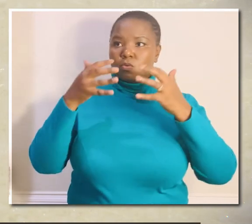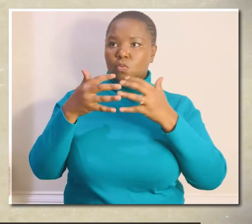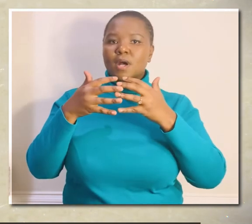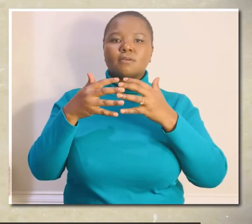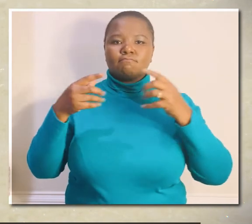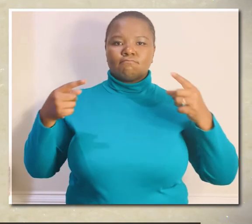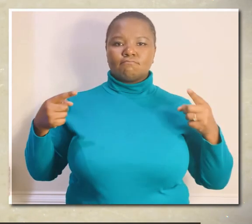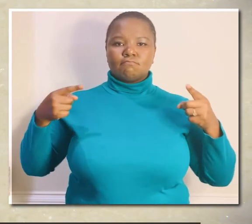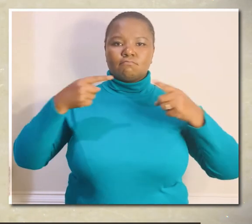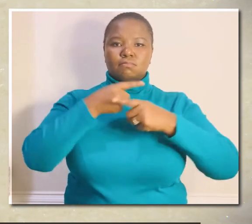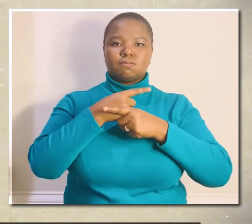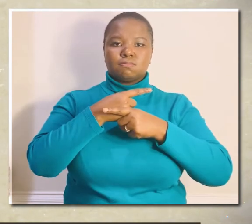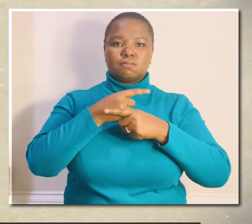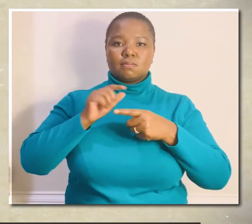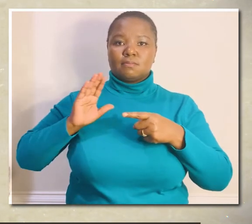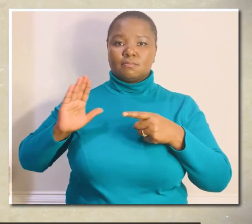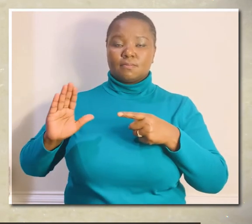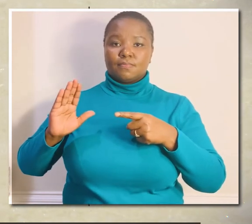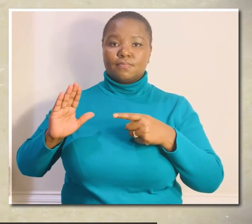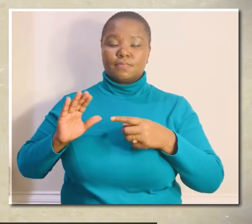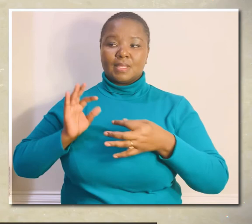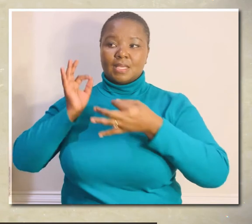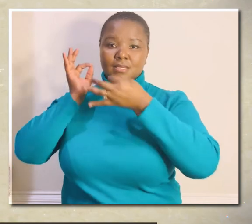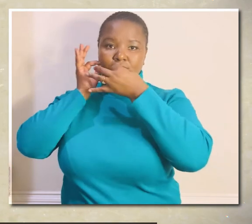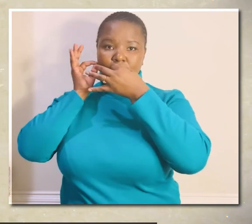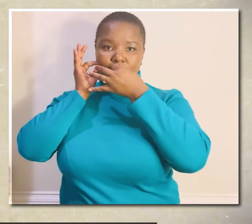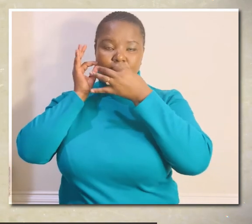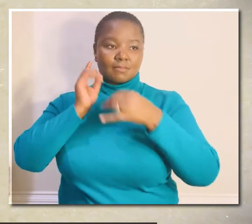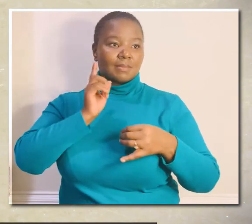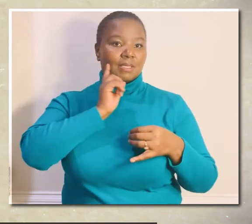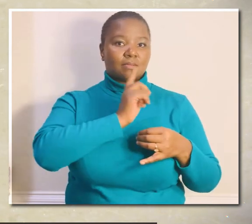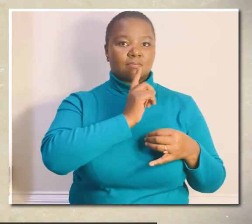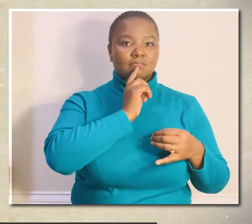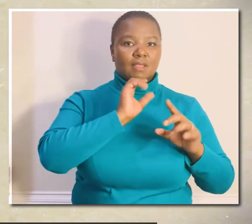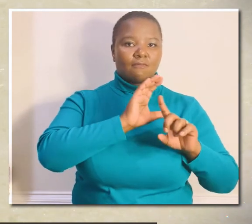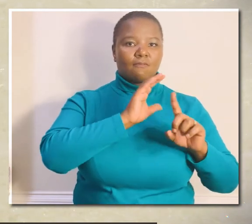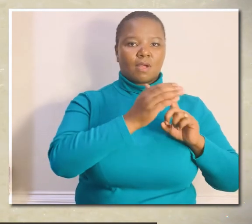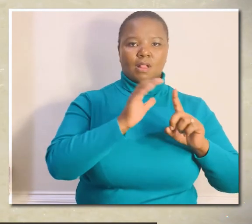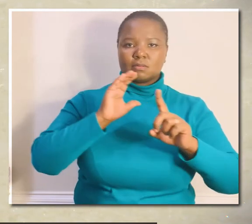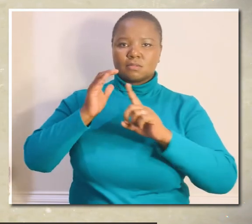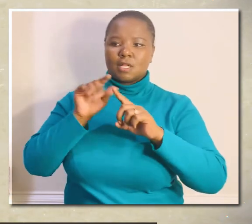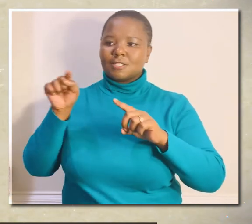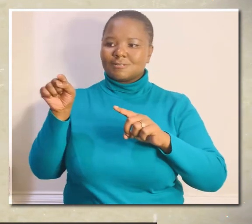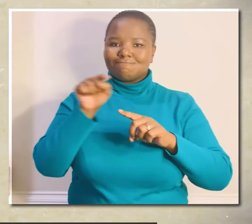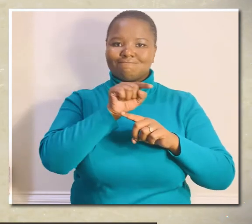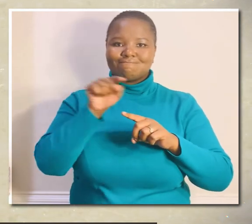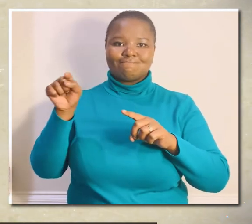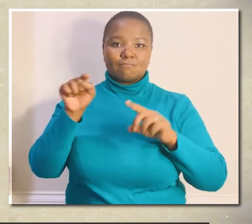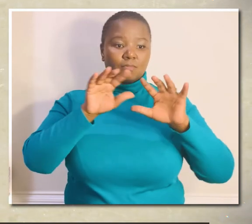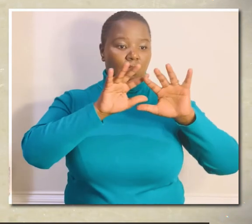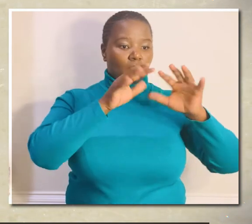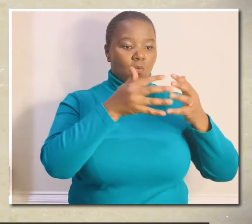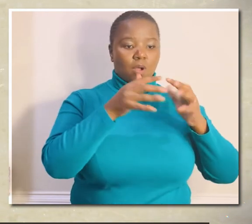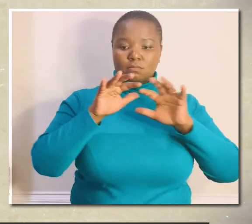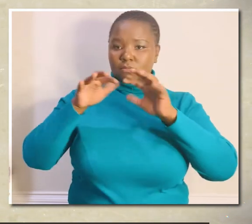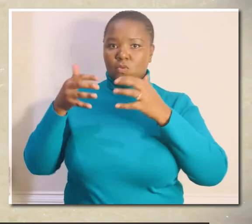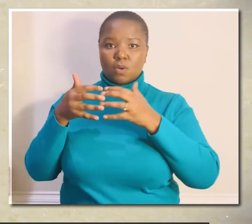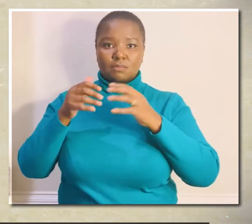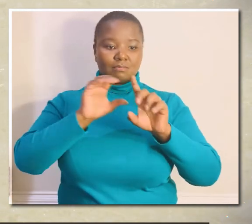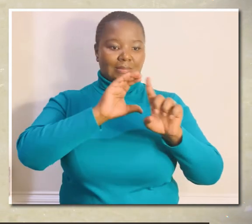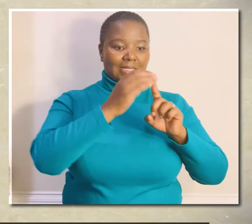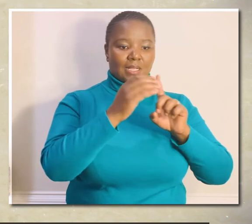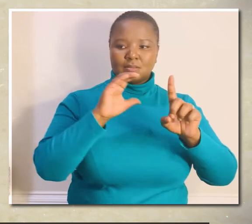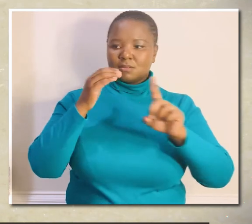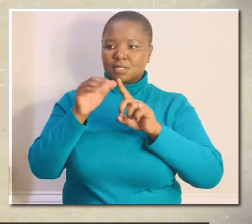the intersection of these two worlds, the deaf world, the hearing world, deaf culture, hearing culture. These two